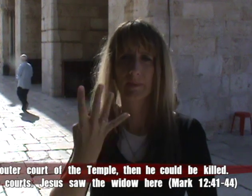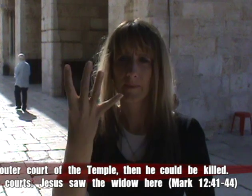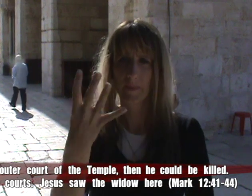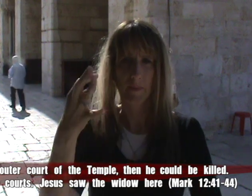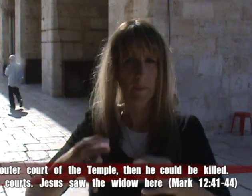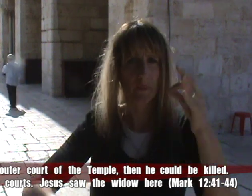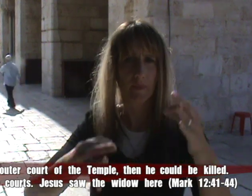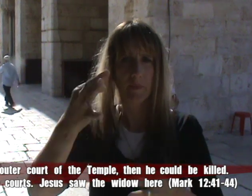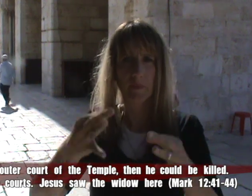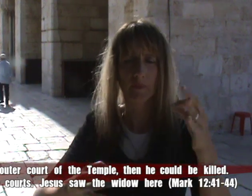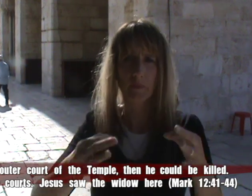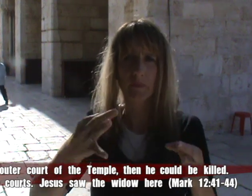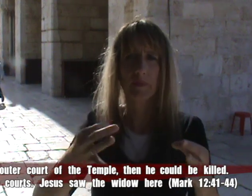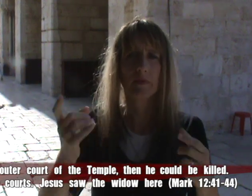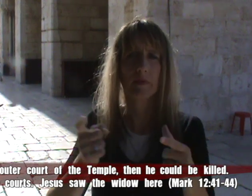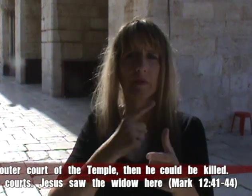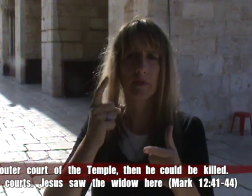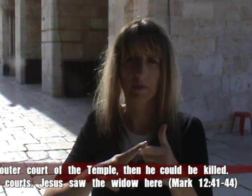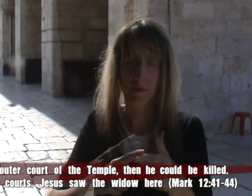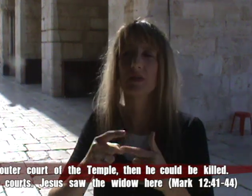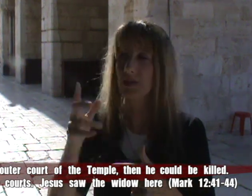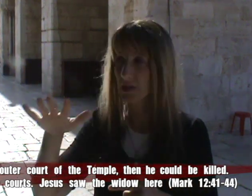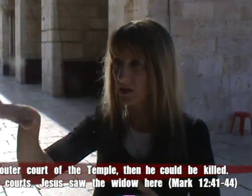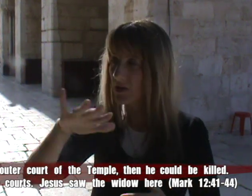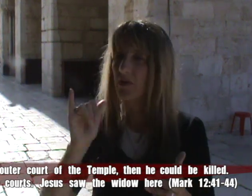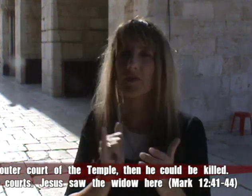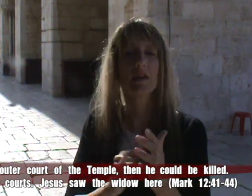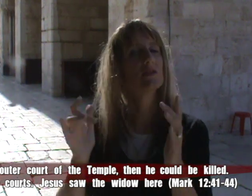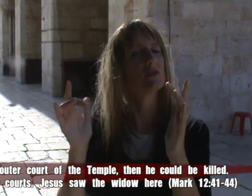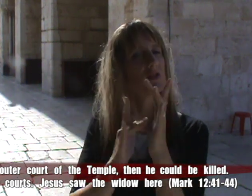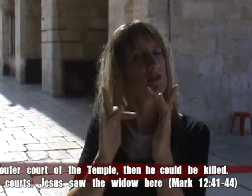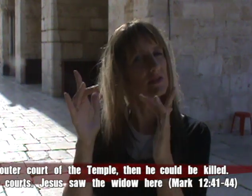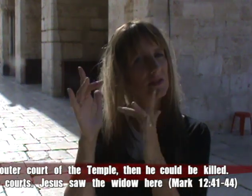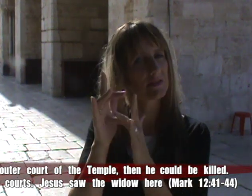There are 4 different courts, and Jesus saw